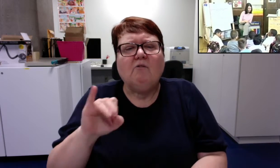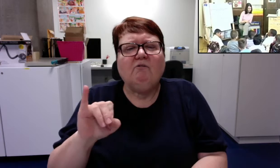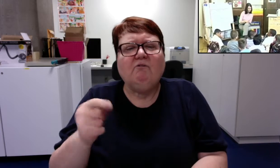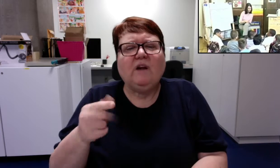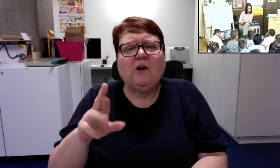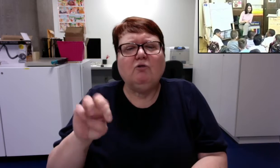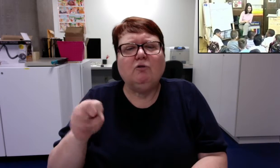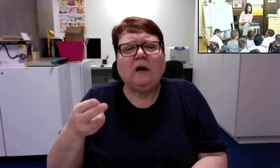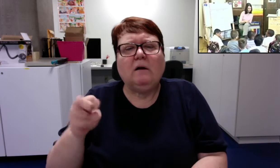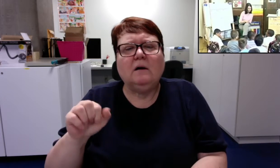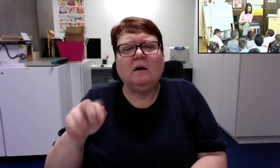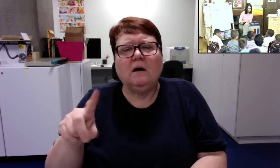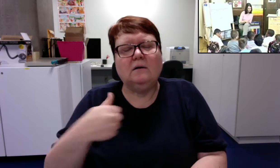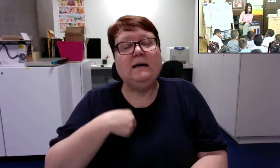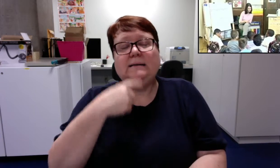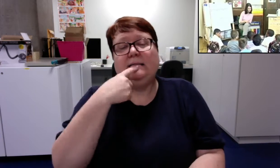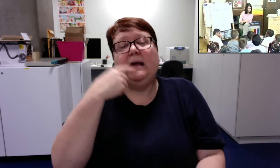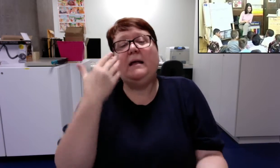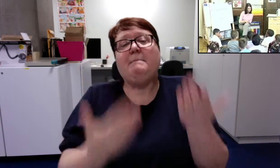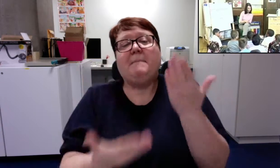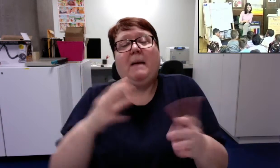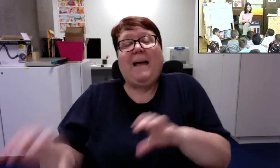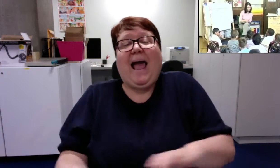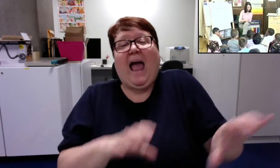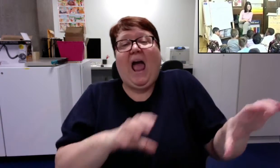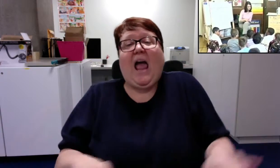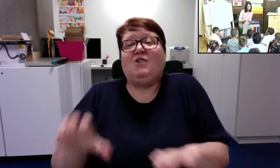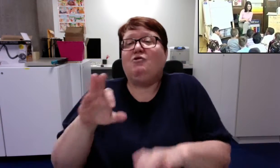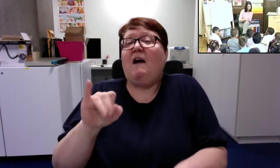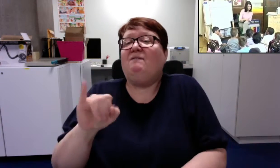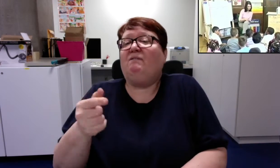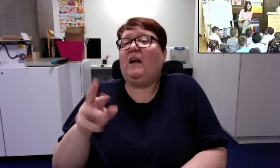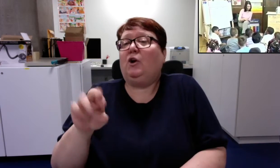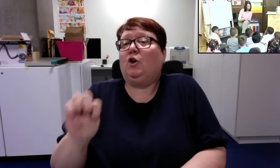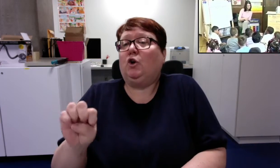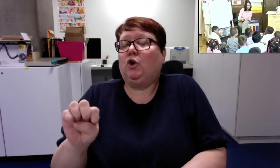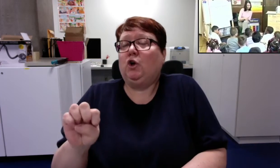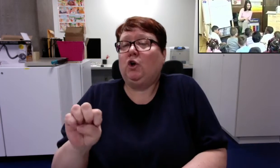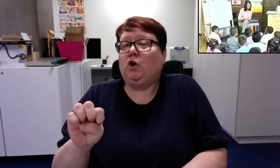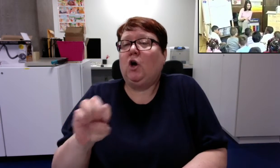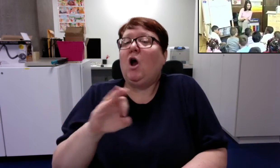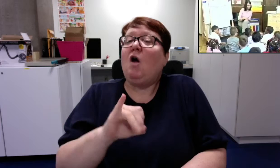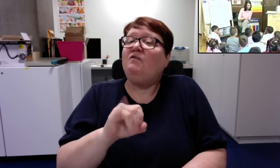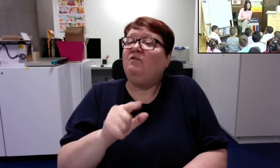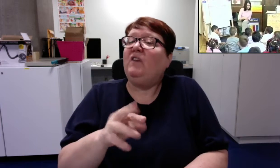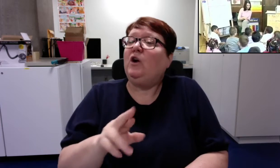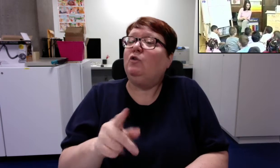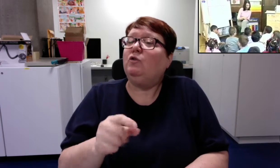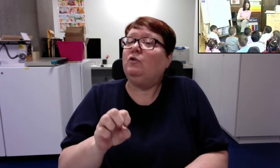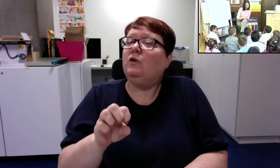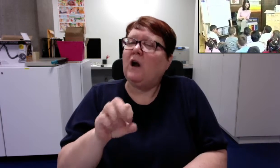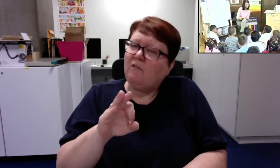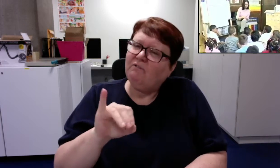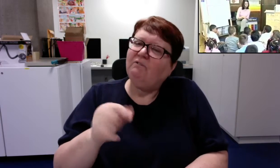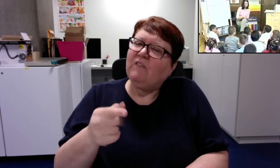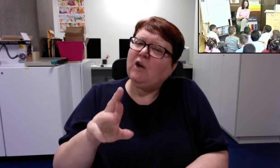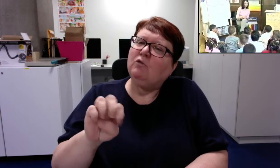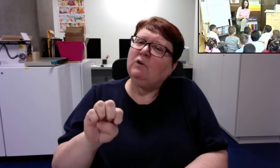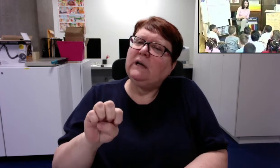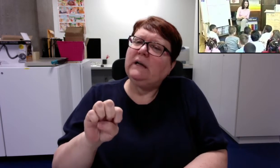said that maybe an action figure and a figurehead, maybe if I said